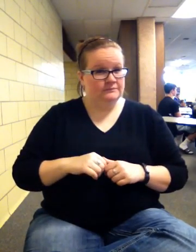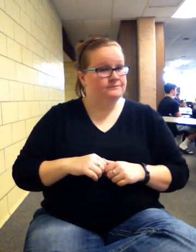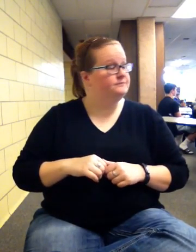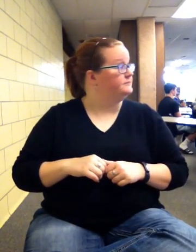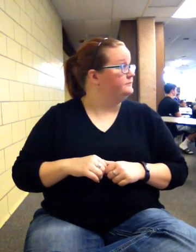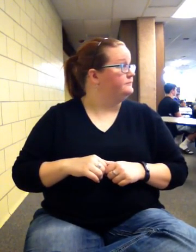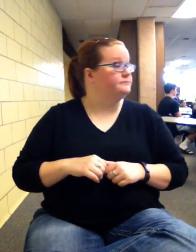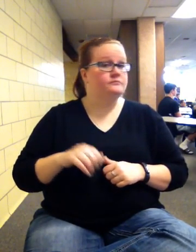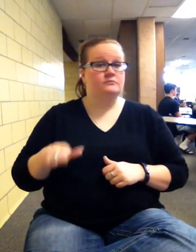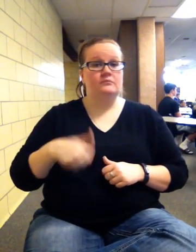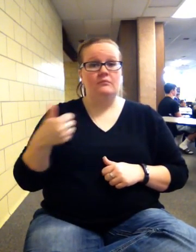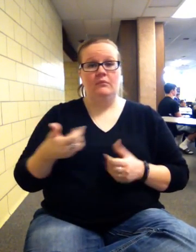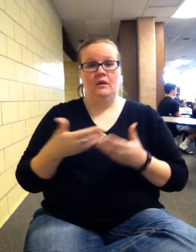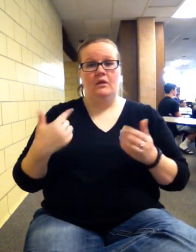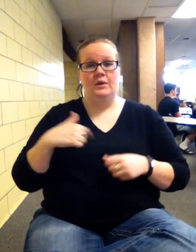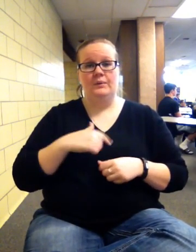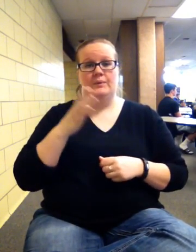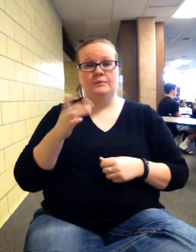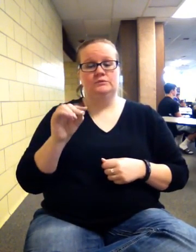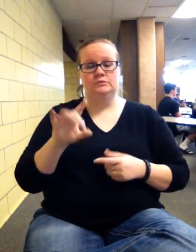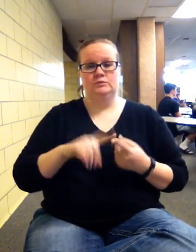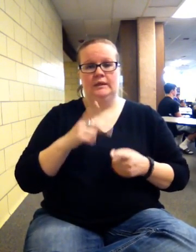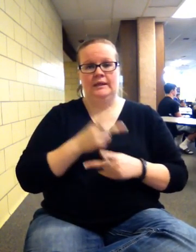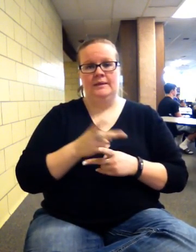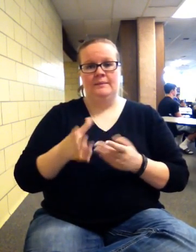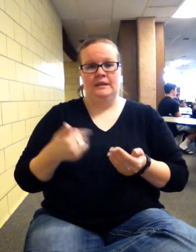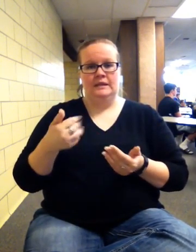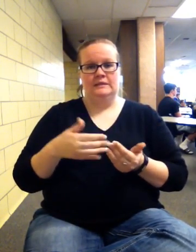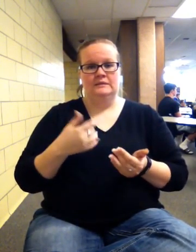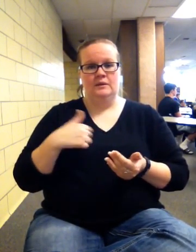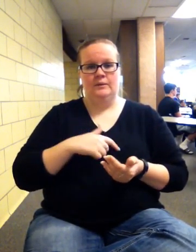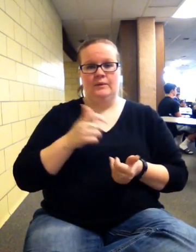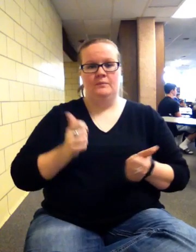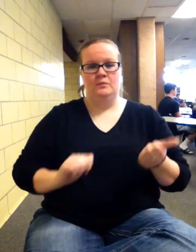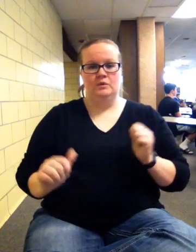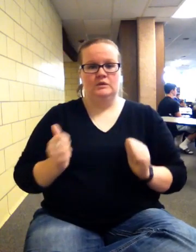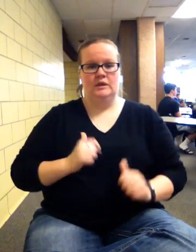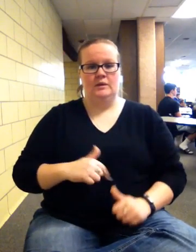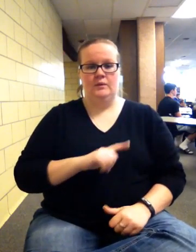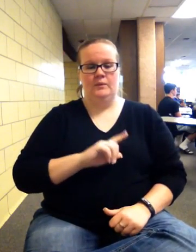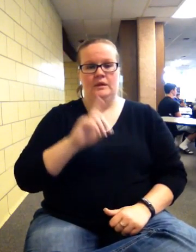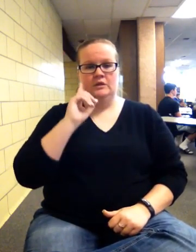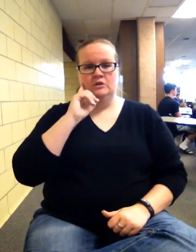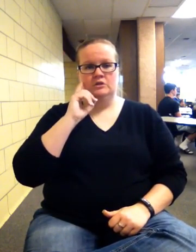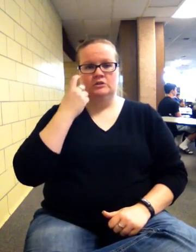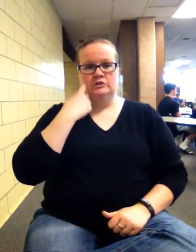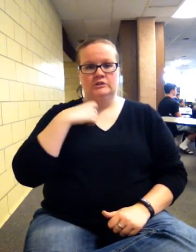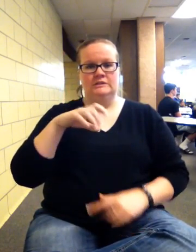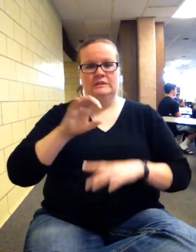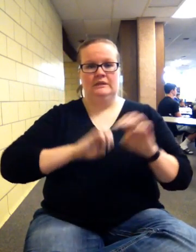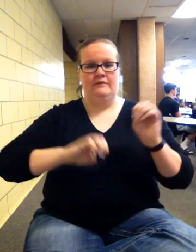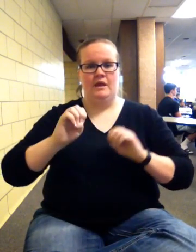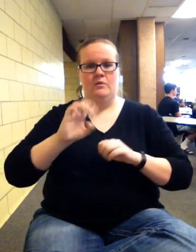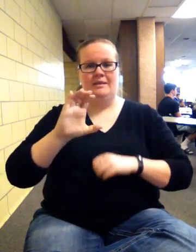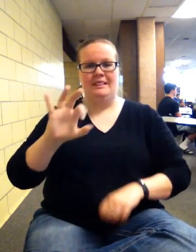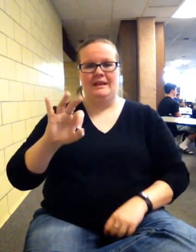Another thing that we're going to do to kind of keep this easy is we're going to pretend that we just evaluate the cash flows once a year. So even